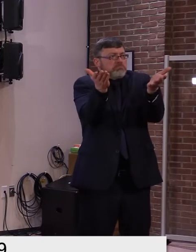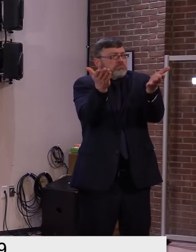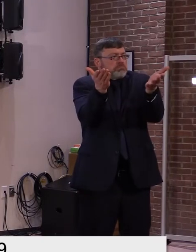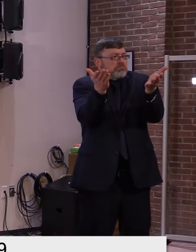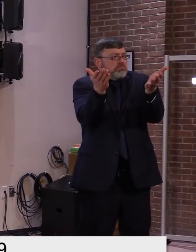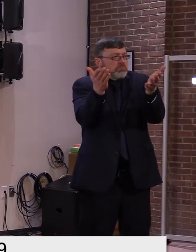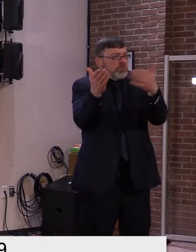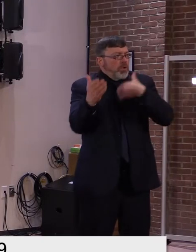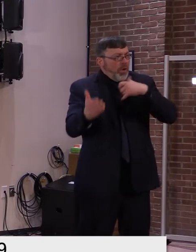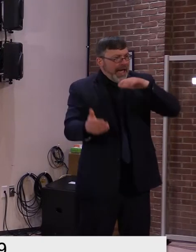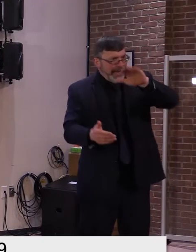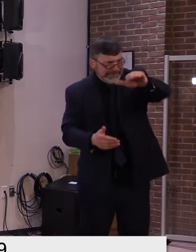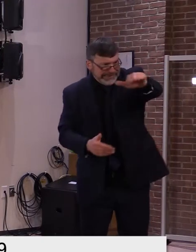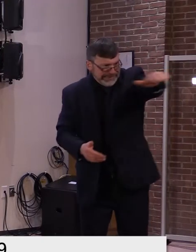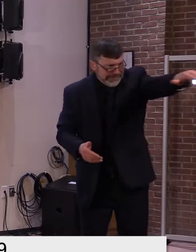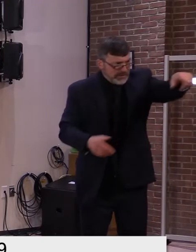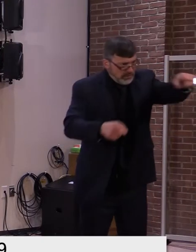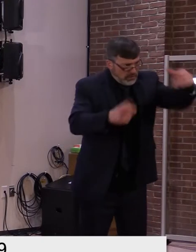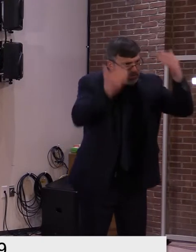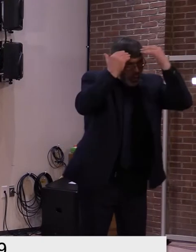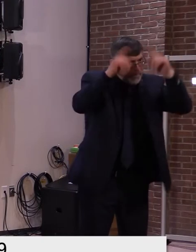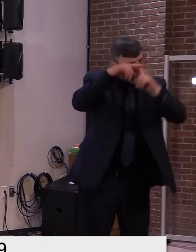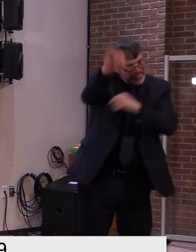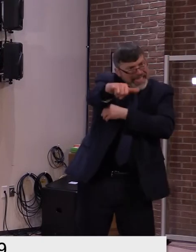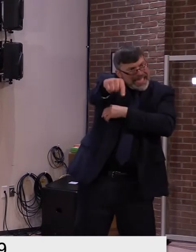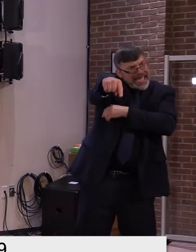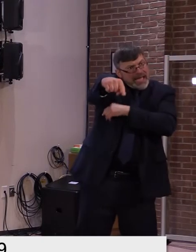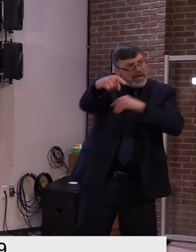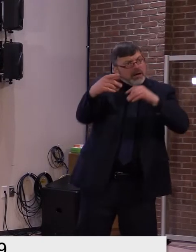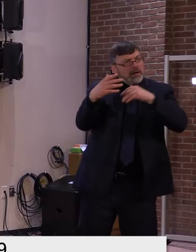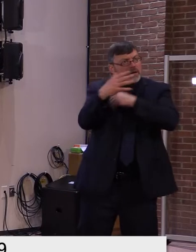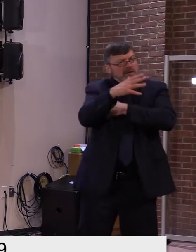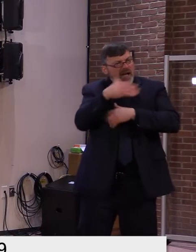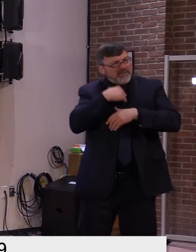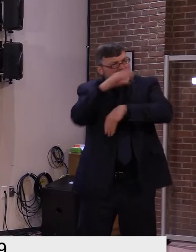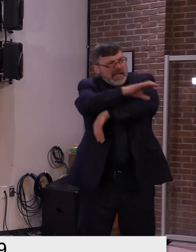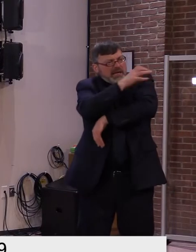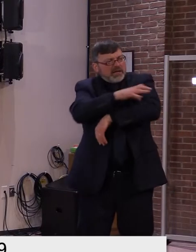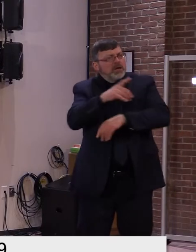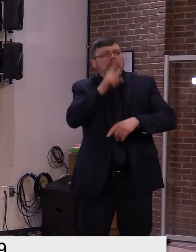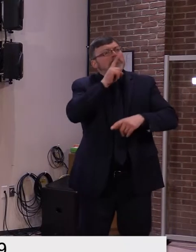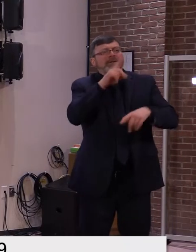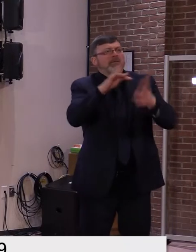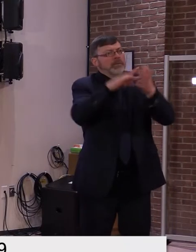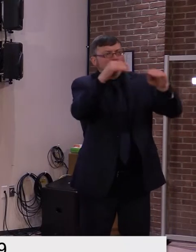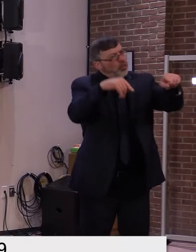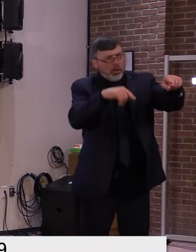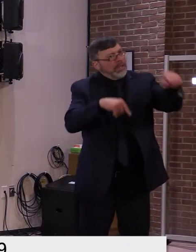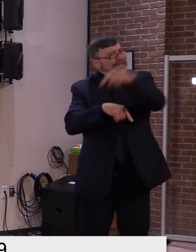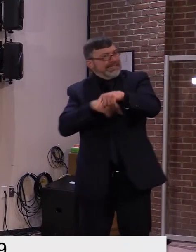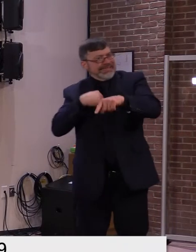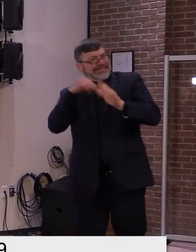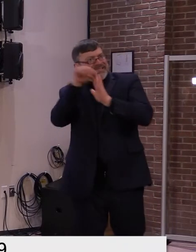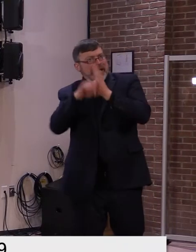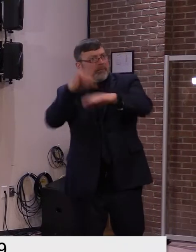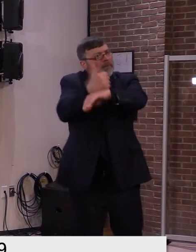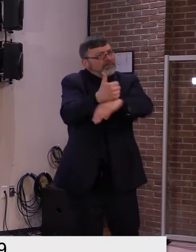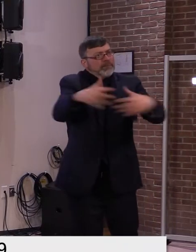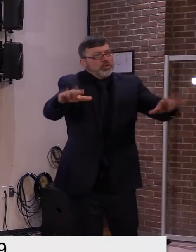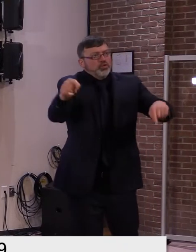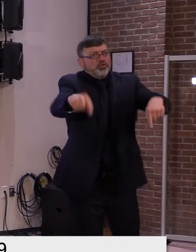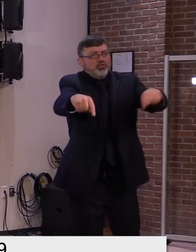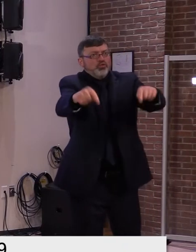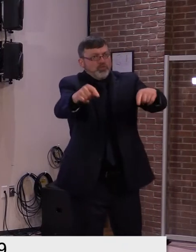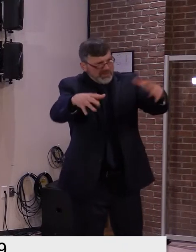could fill up. We also added a clinic for education up in that area. We're also really cognizant that